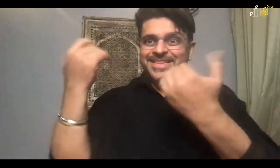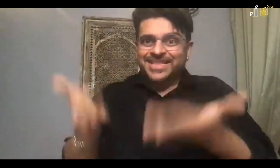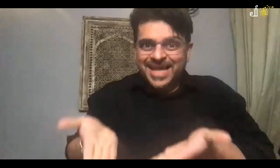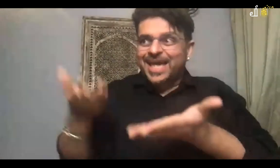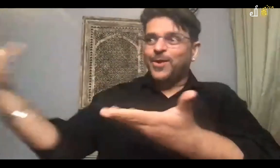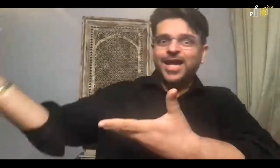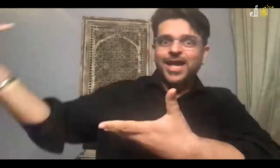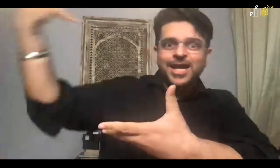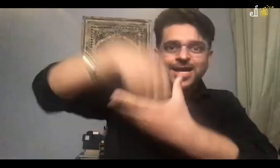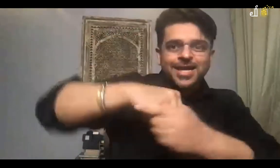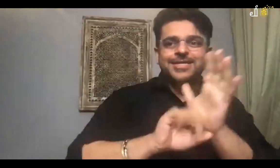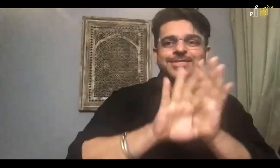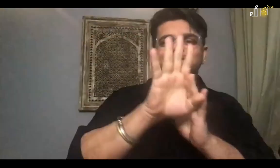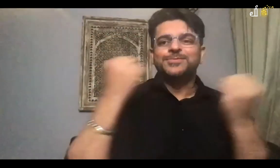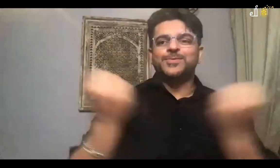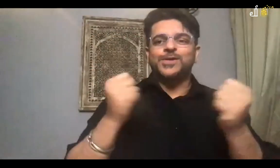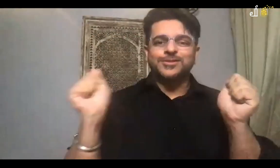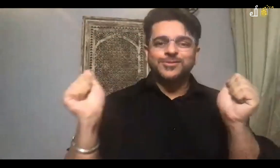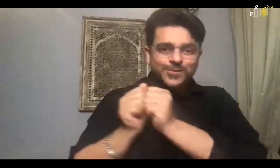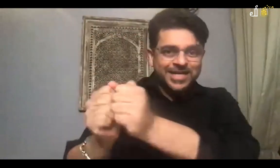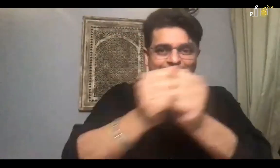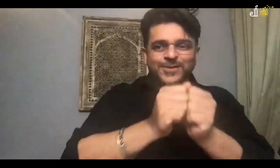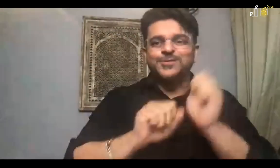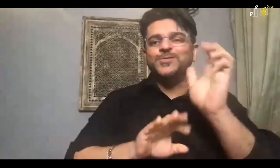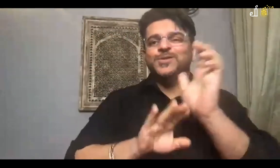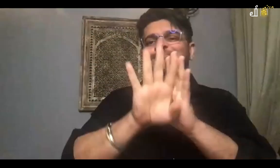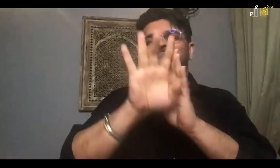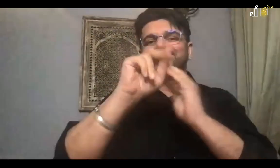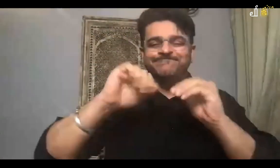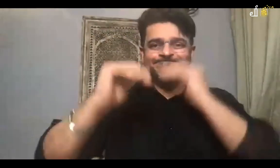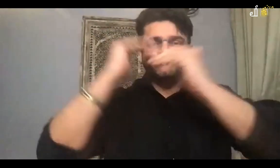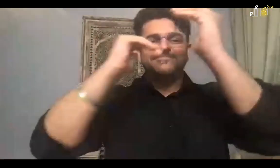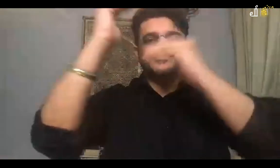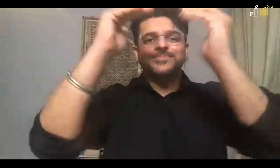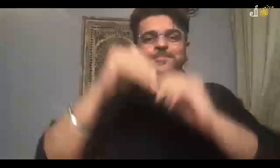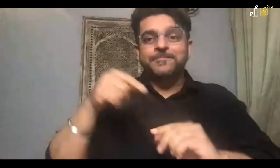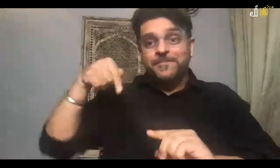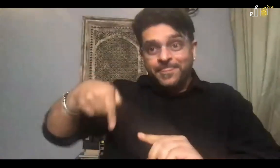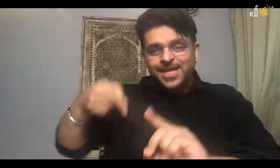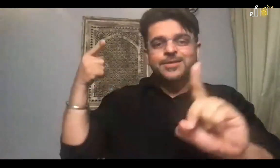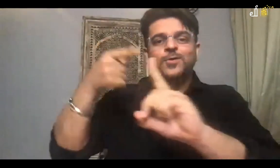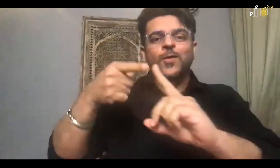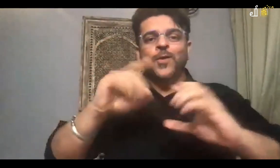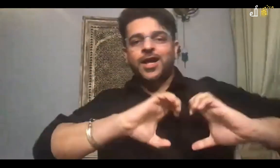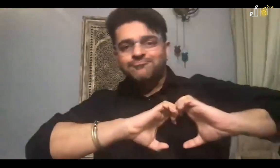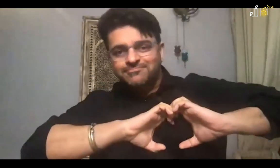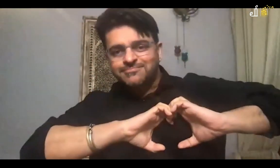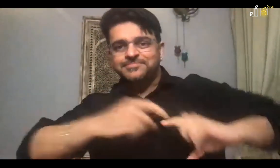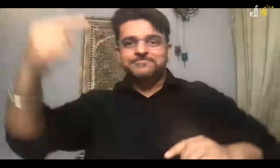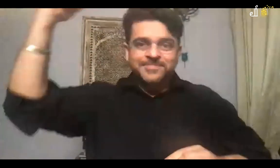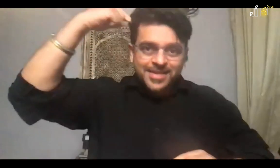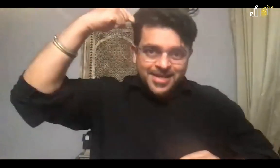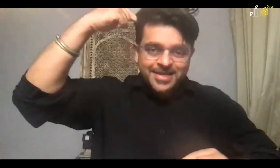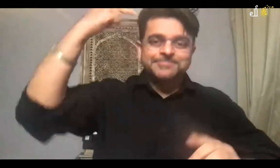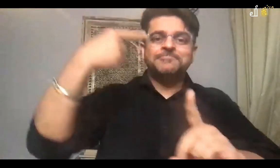you've been working hard for so long, and now that you're being a part of Here a Million, we can work together and grow together. That's the